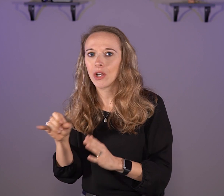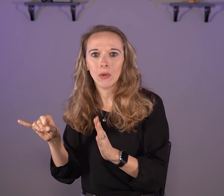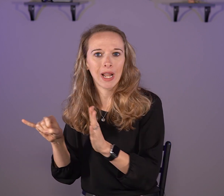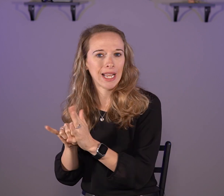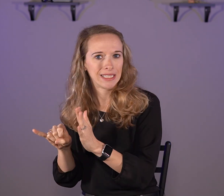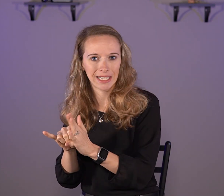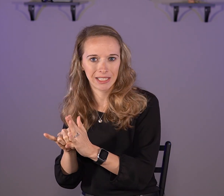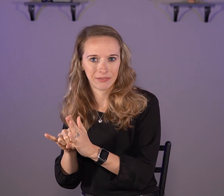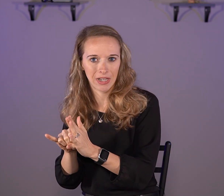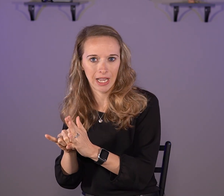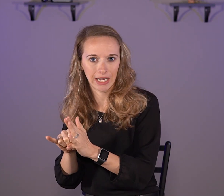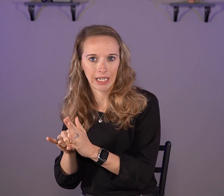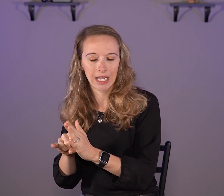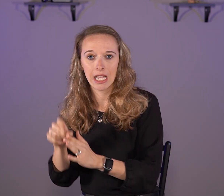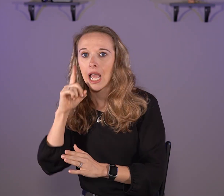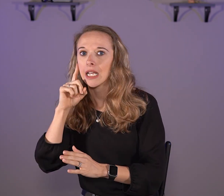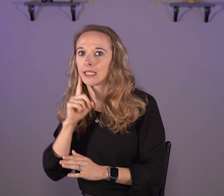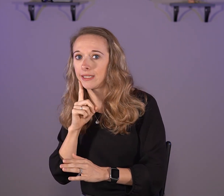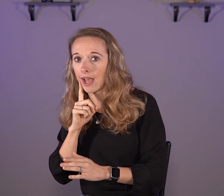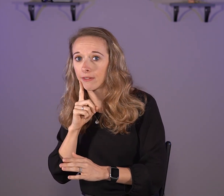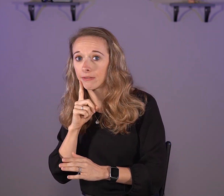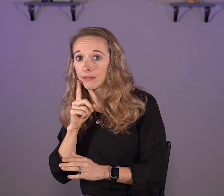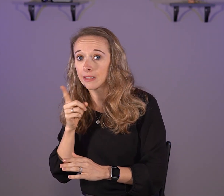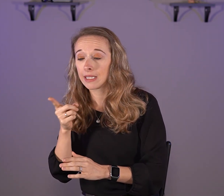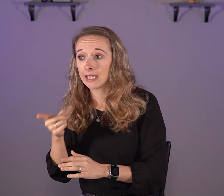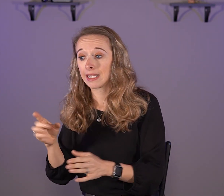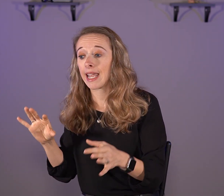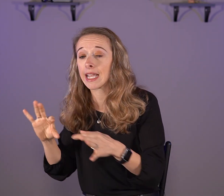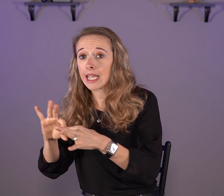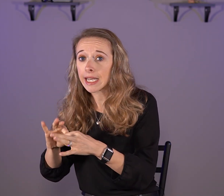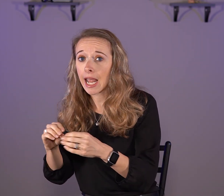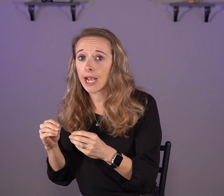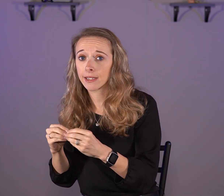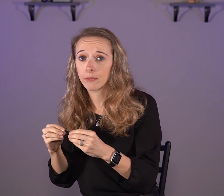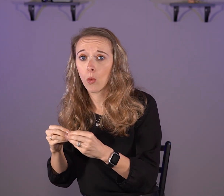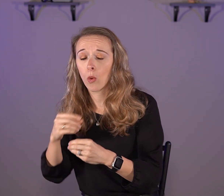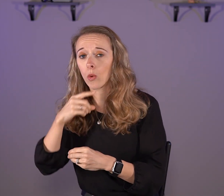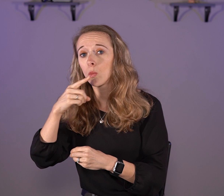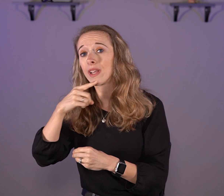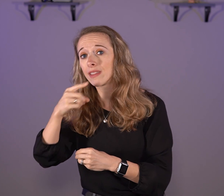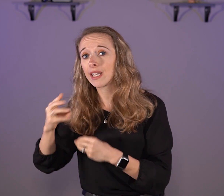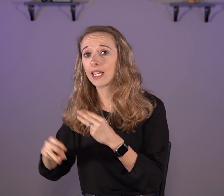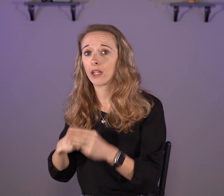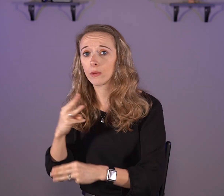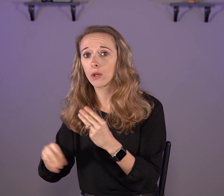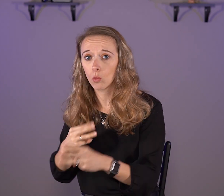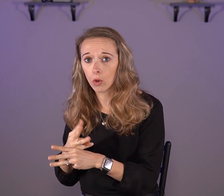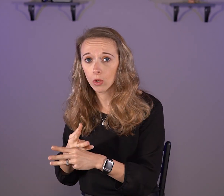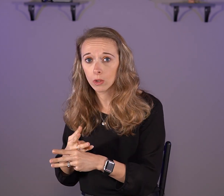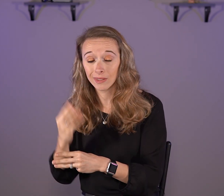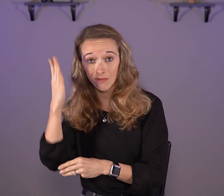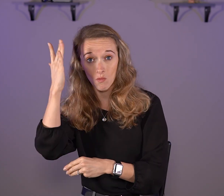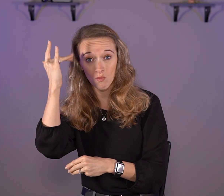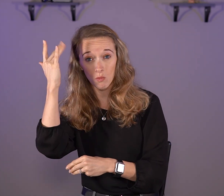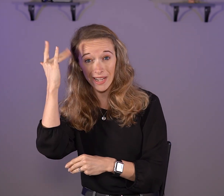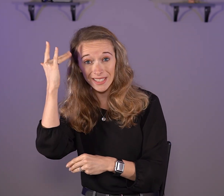don't identify as deaf. They connect more with the hearing world. And why is